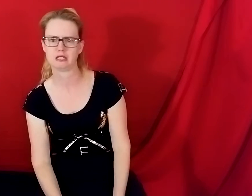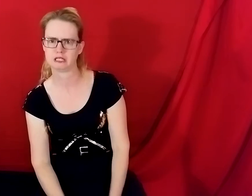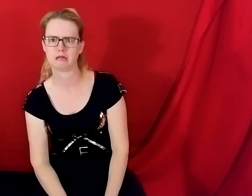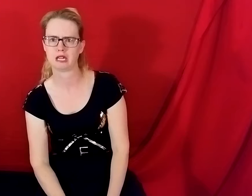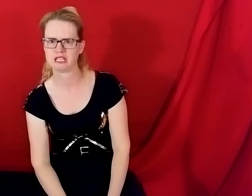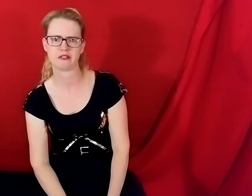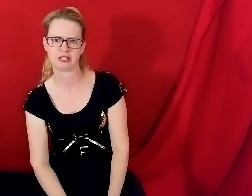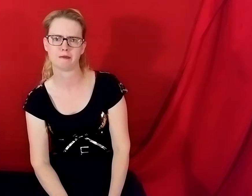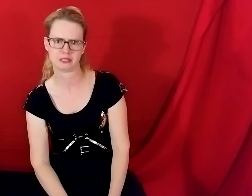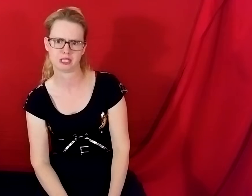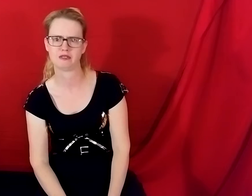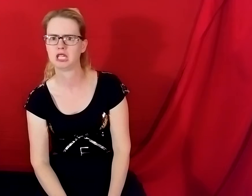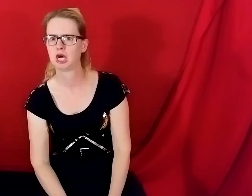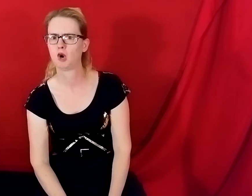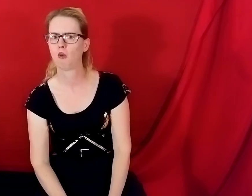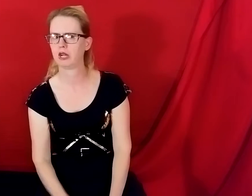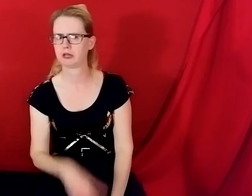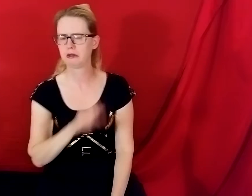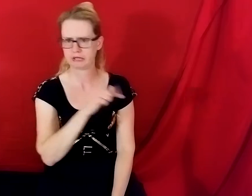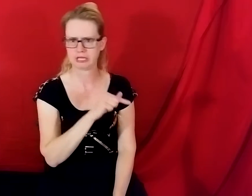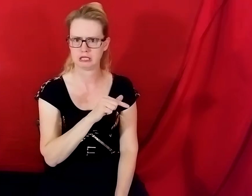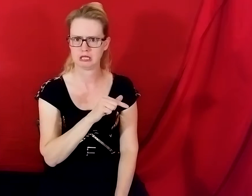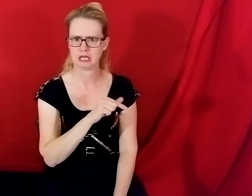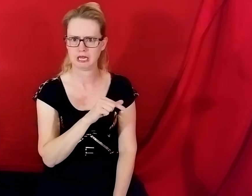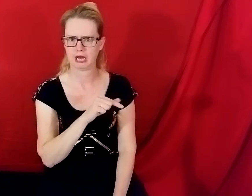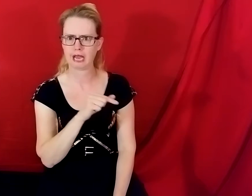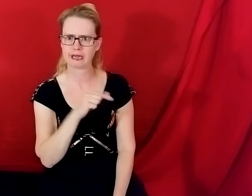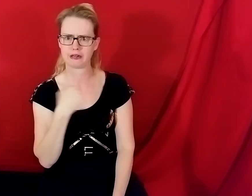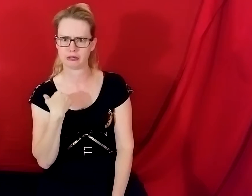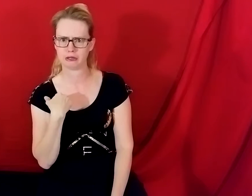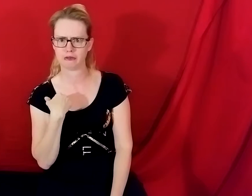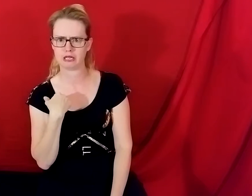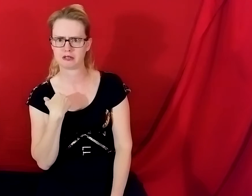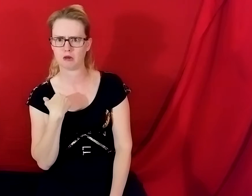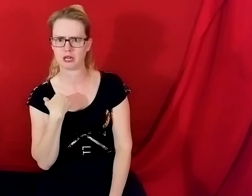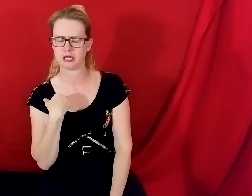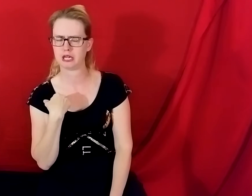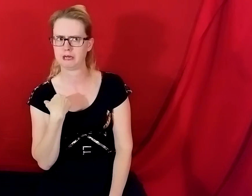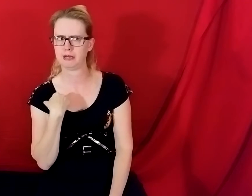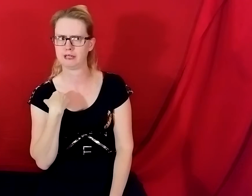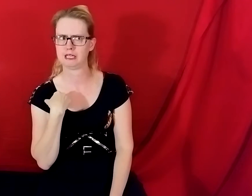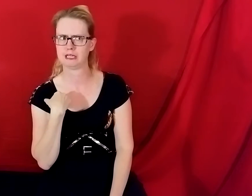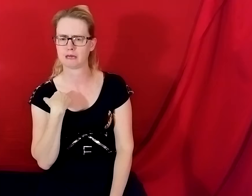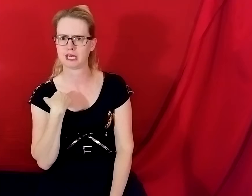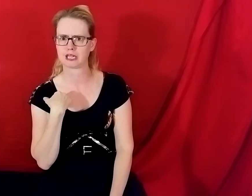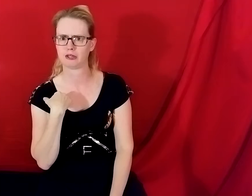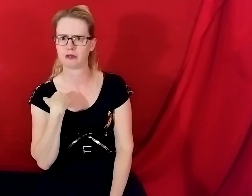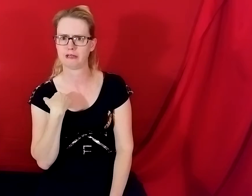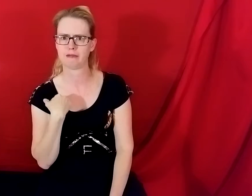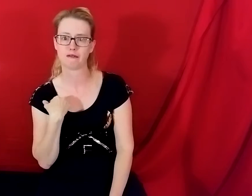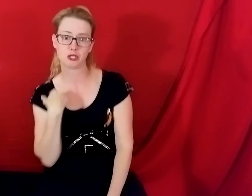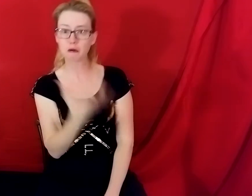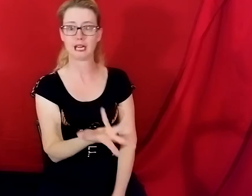i need to see for myself what you're seeing and i can do to watch it and then maybe come back and do the same thing for you guys